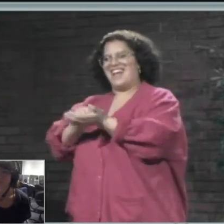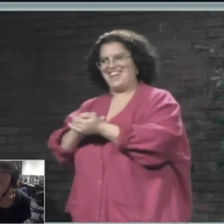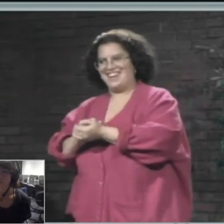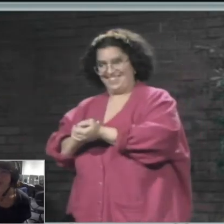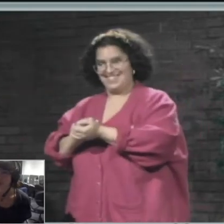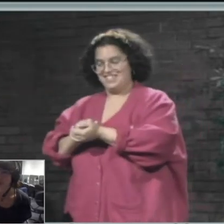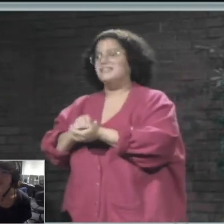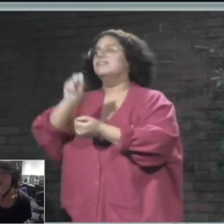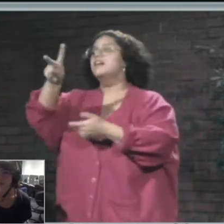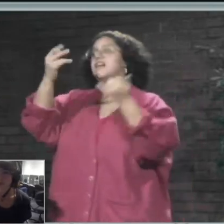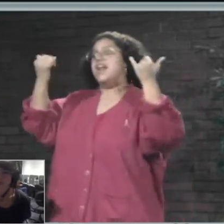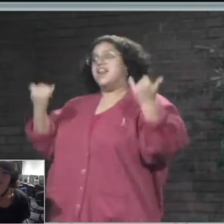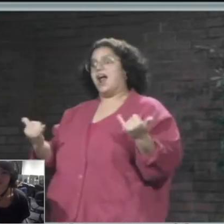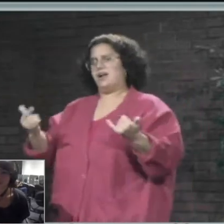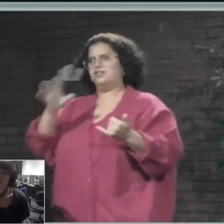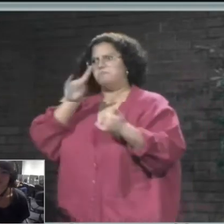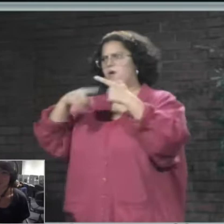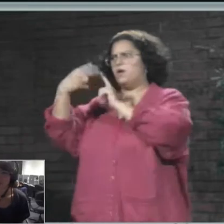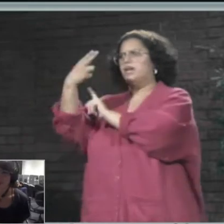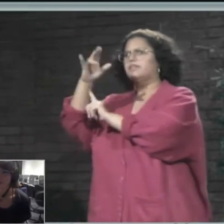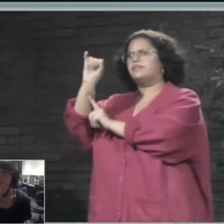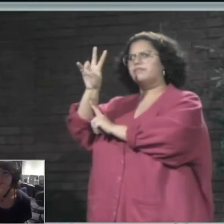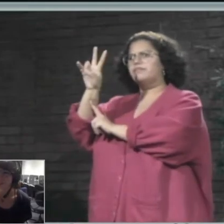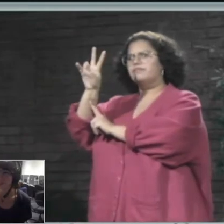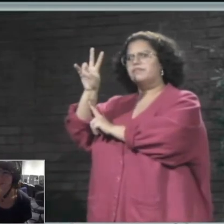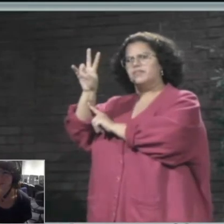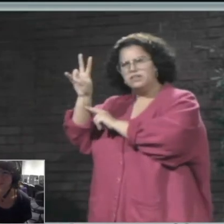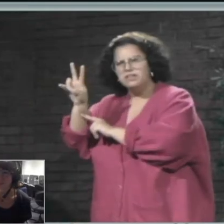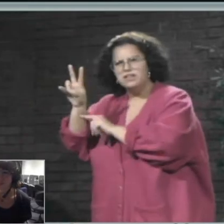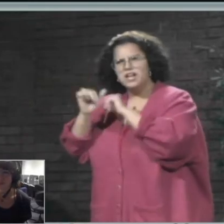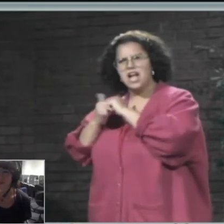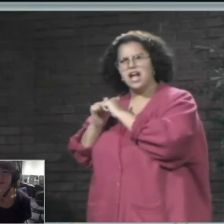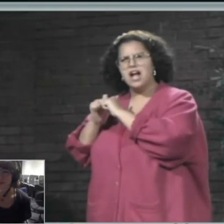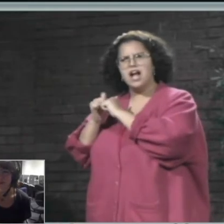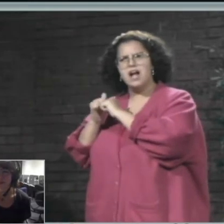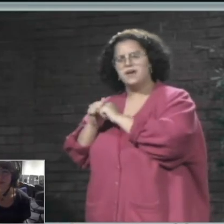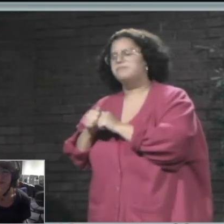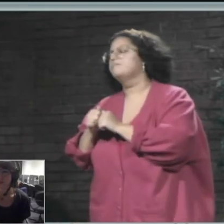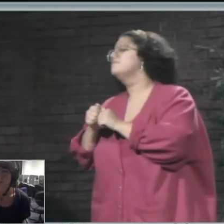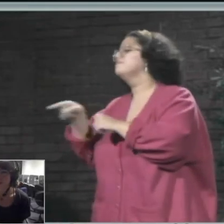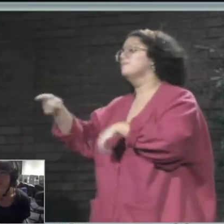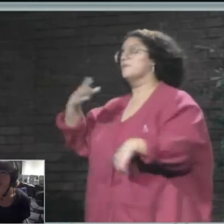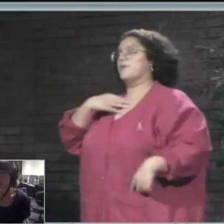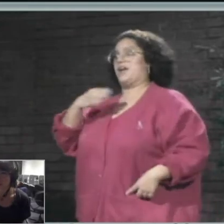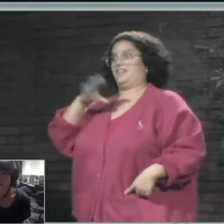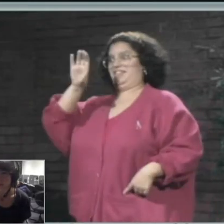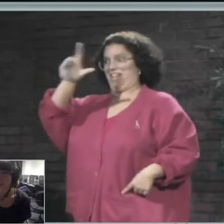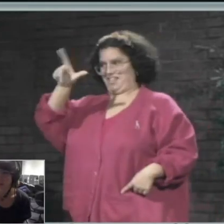That way you can be healthy again, feel better. So how is that connected to HIV, you might be